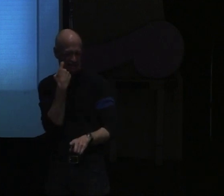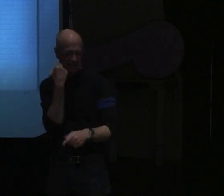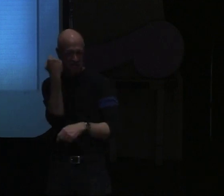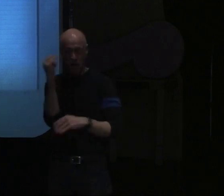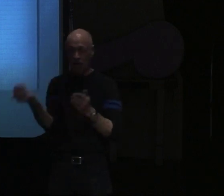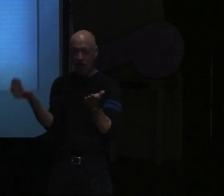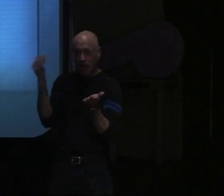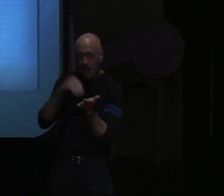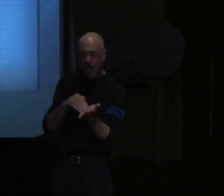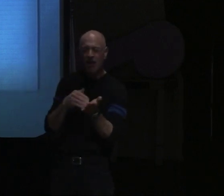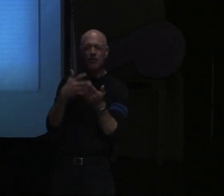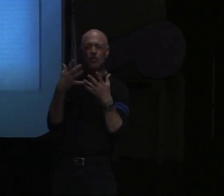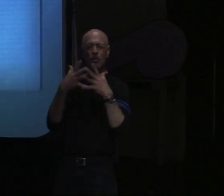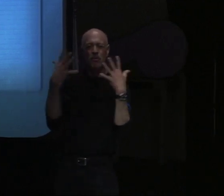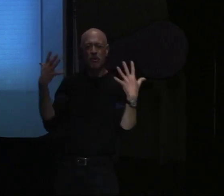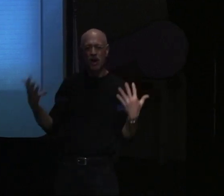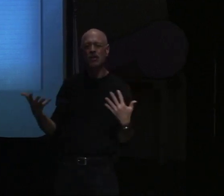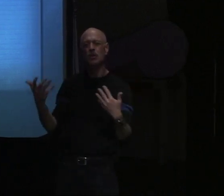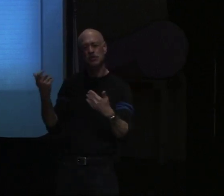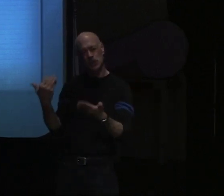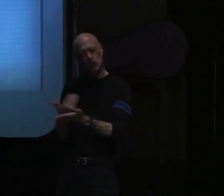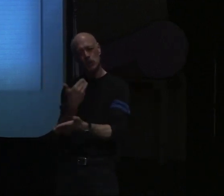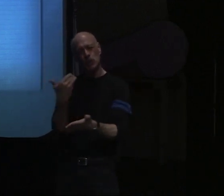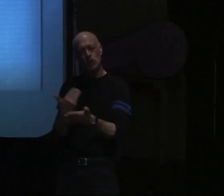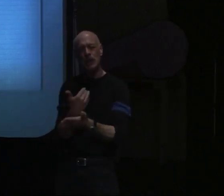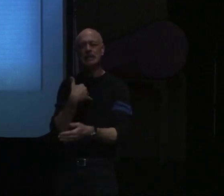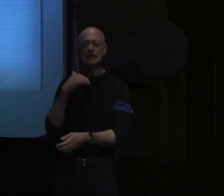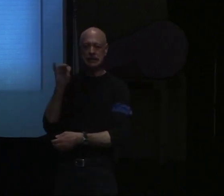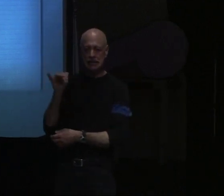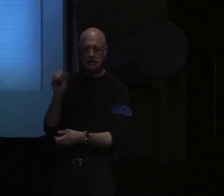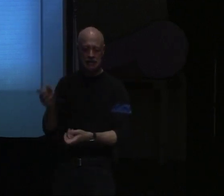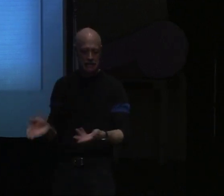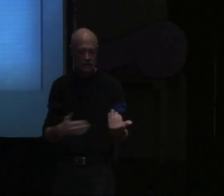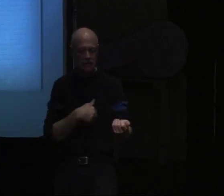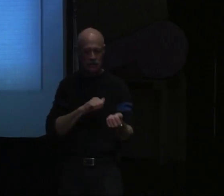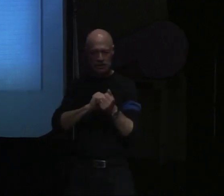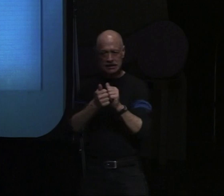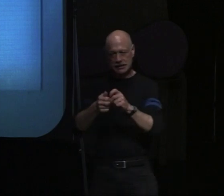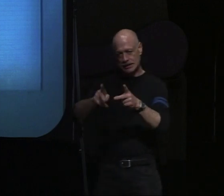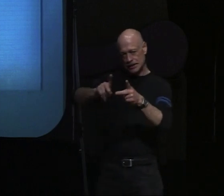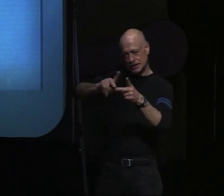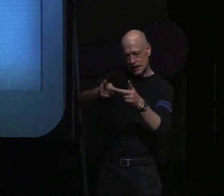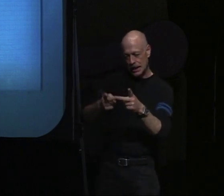movement, and I was kind of,